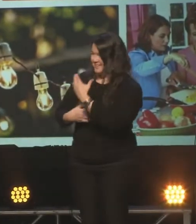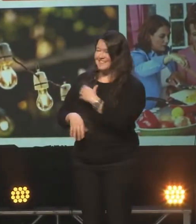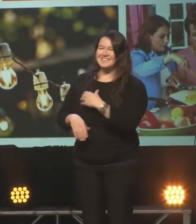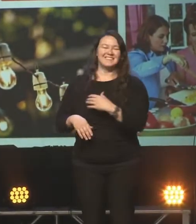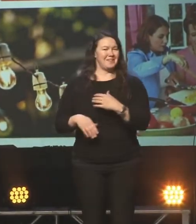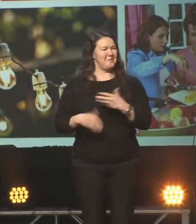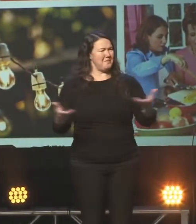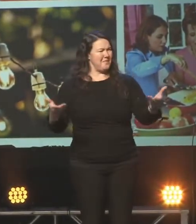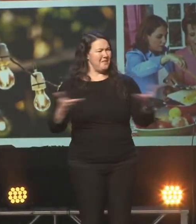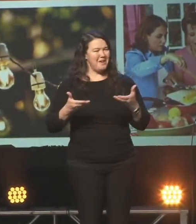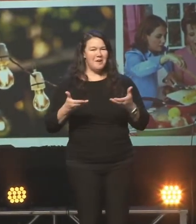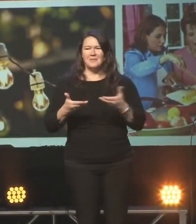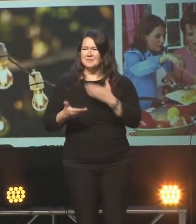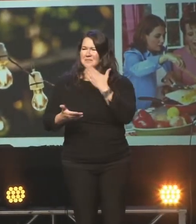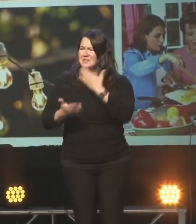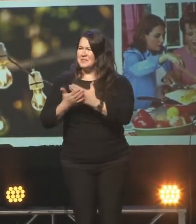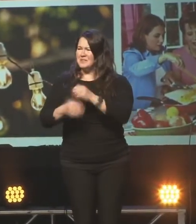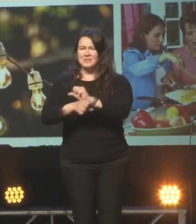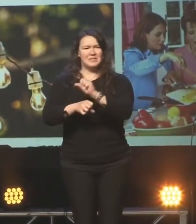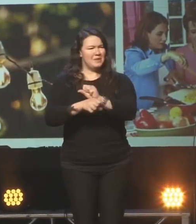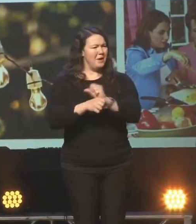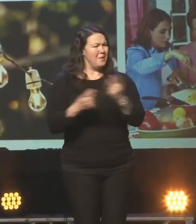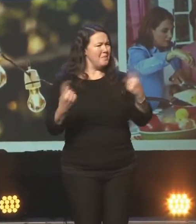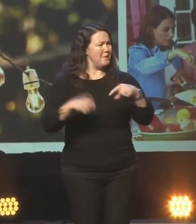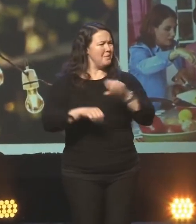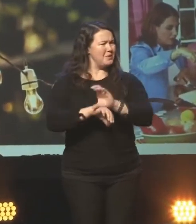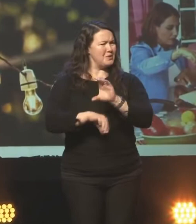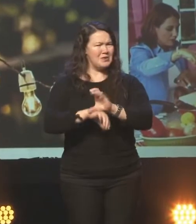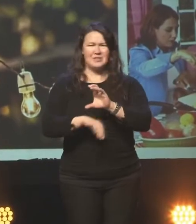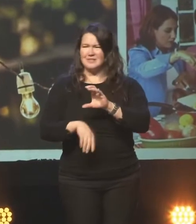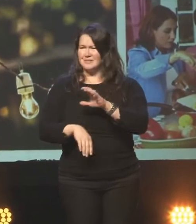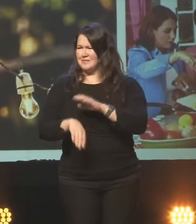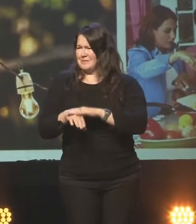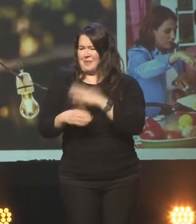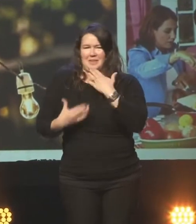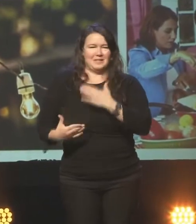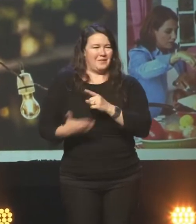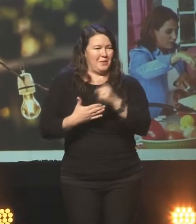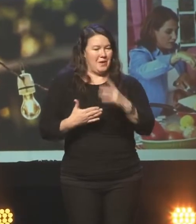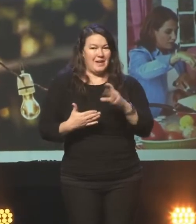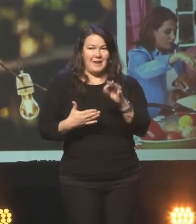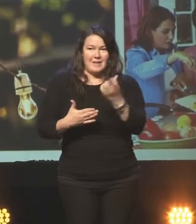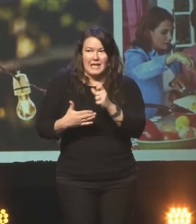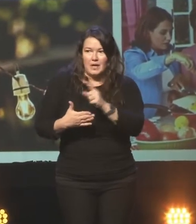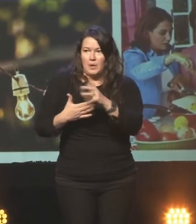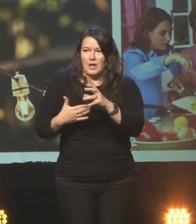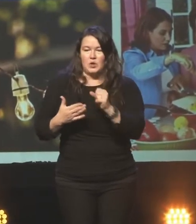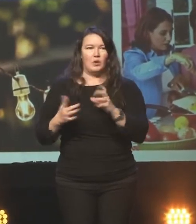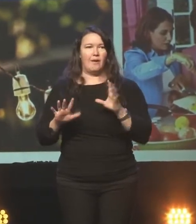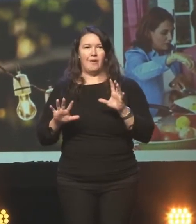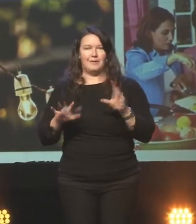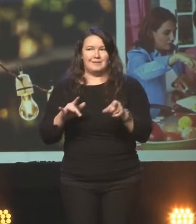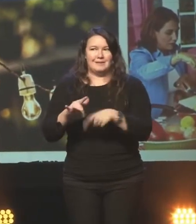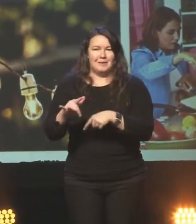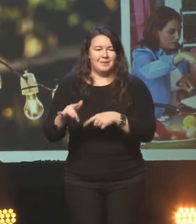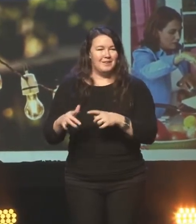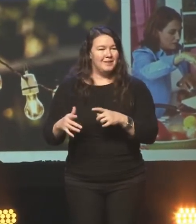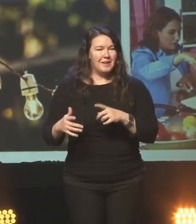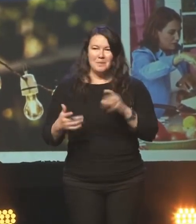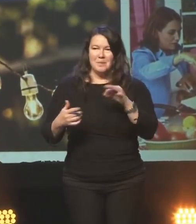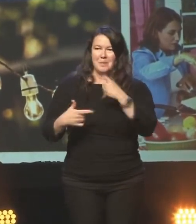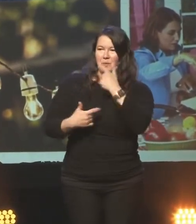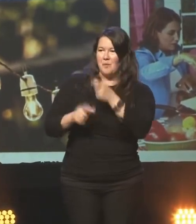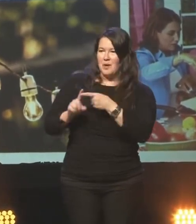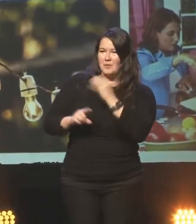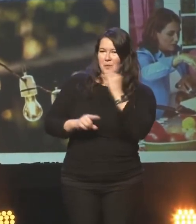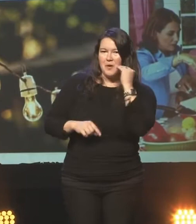Welcome. Way to come to church on Thanksgiving weekend. I mean, if there was ever a weekend that you could just skip, especially if you're tuning in at home, you